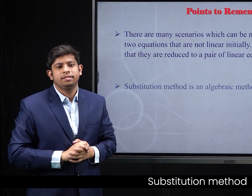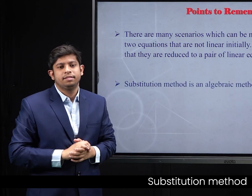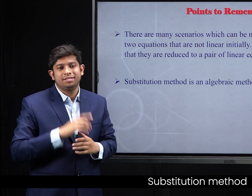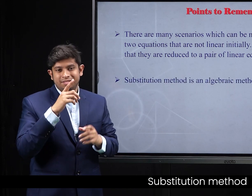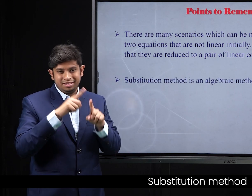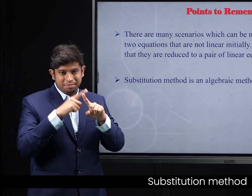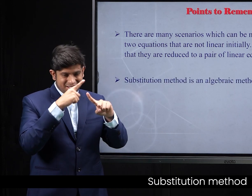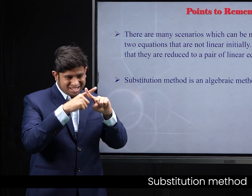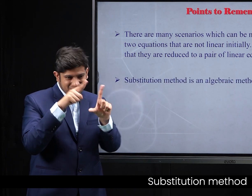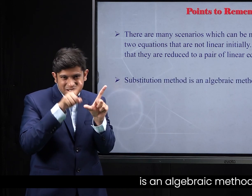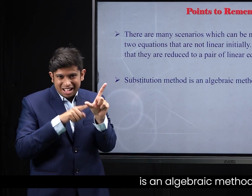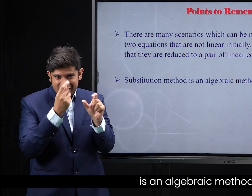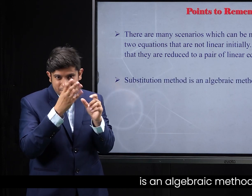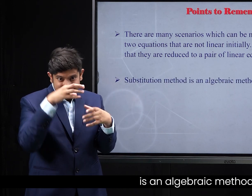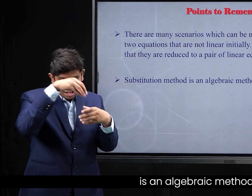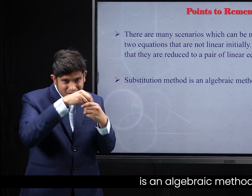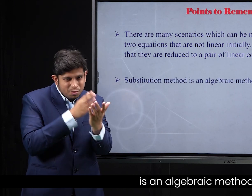Substitution method is an algebraic method.